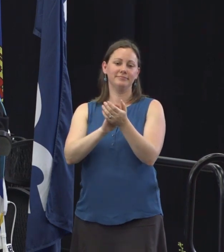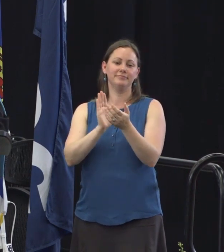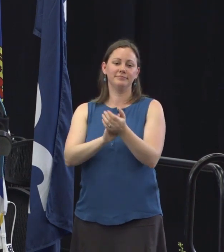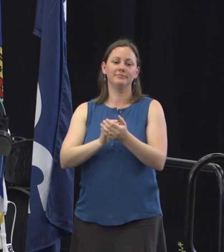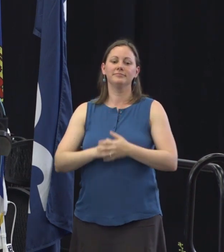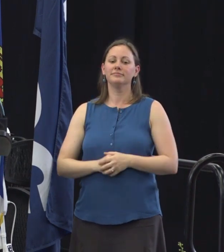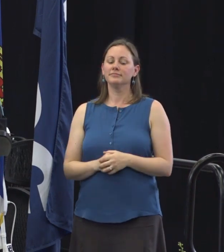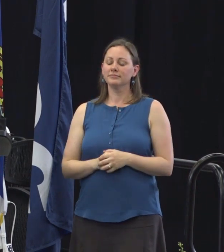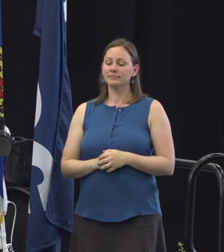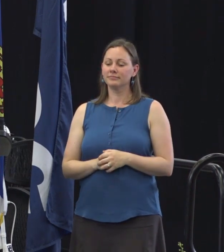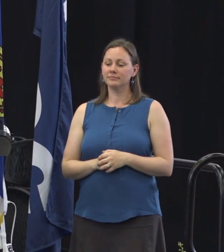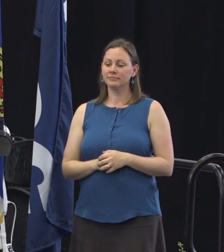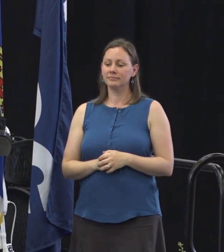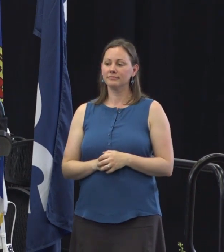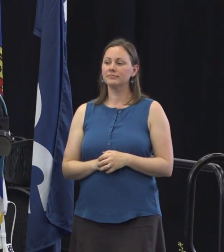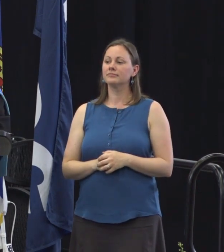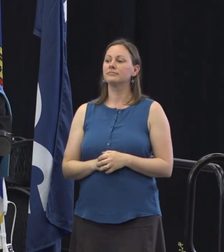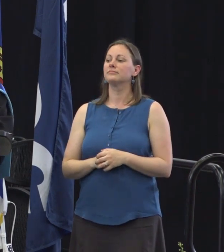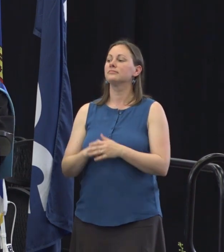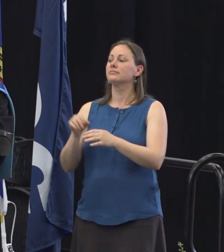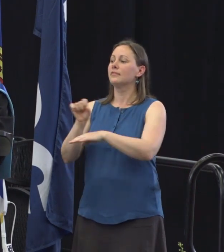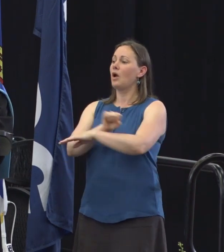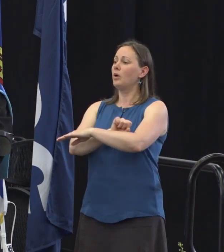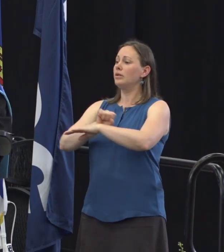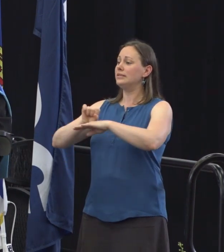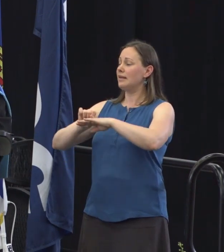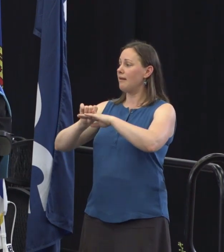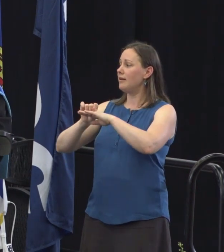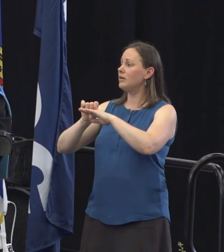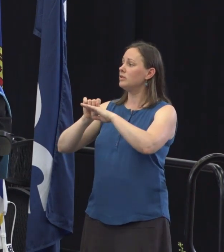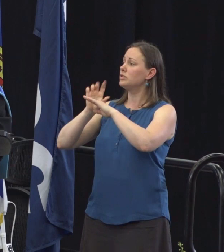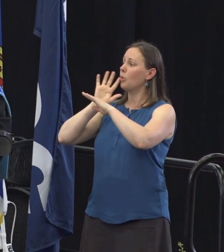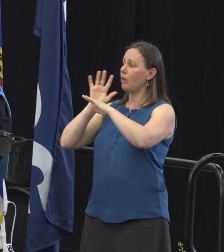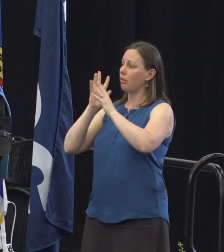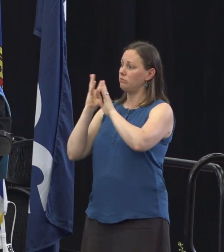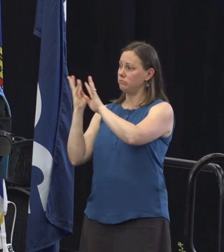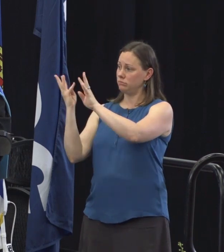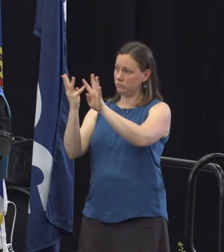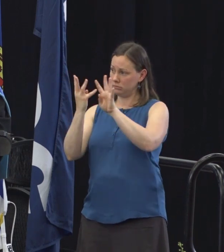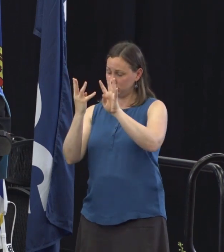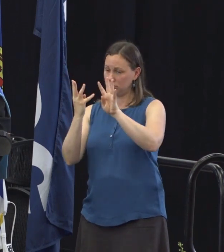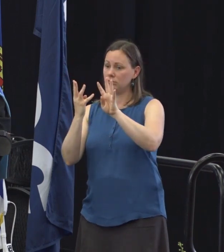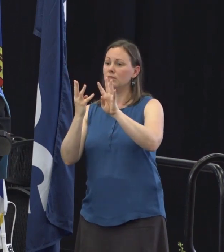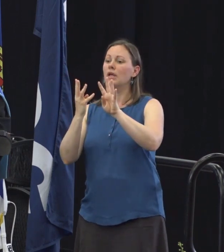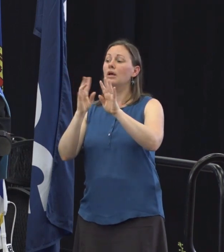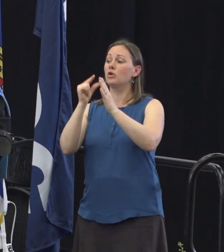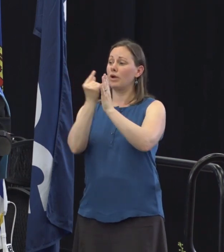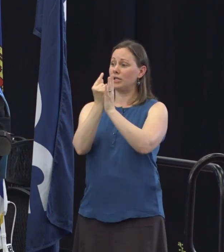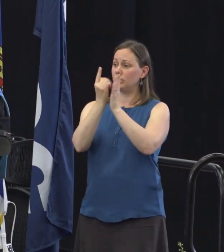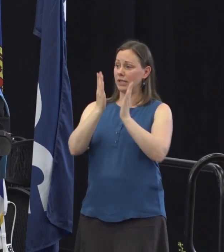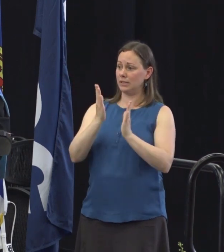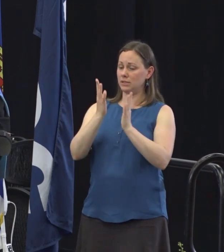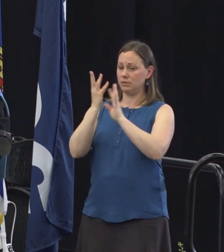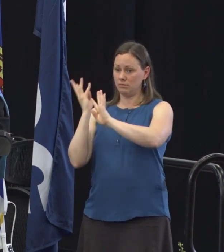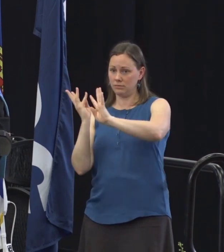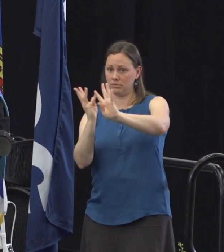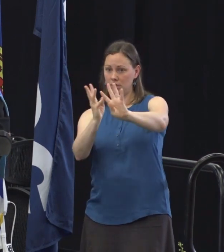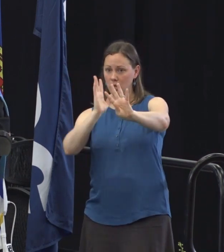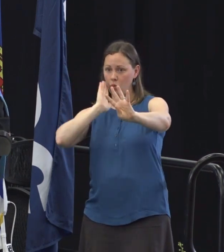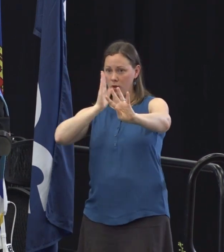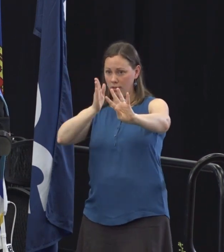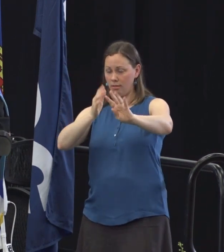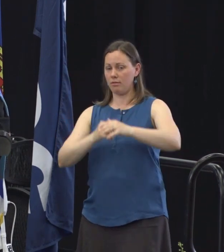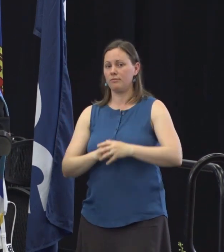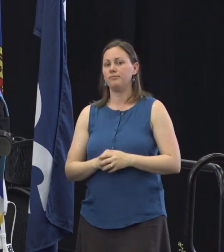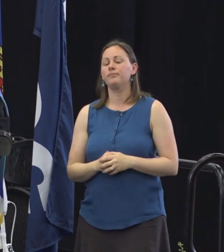Now, during the recessional, the stage guests, led by our president and followed by faculty and then the graduates, will leave the